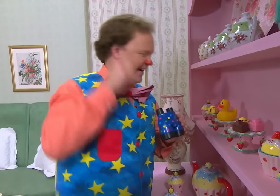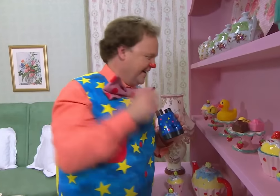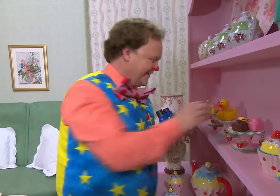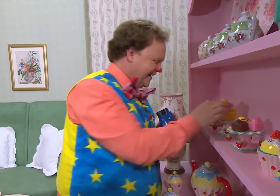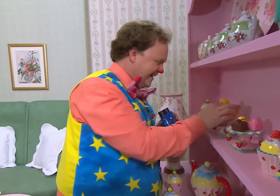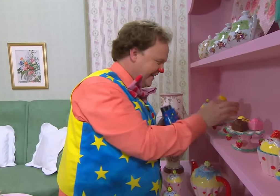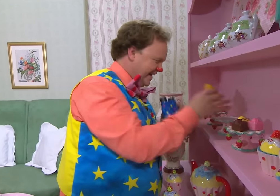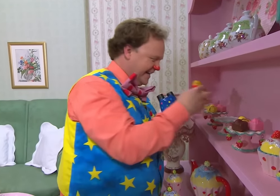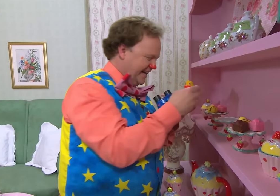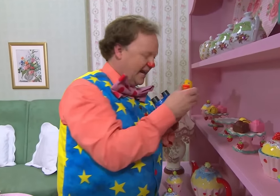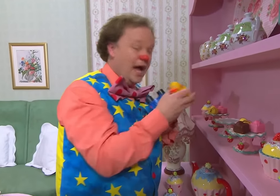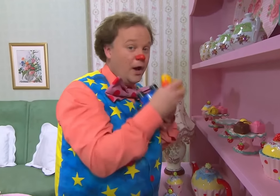know.